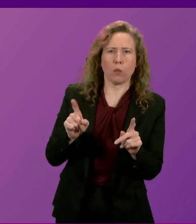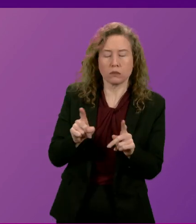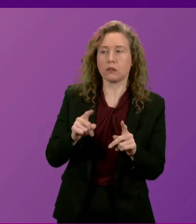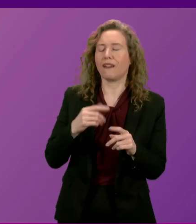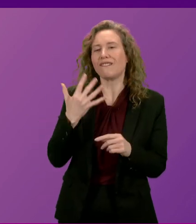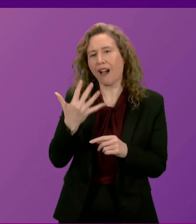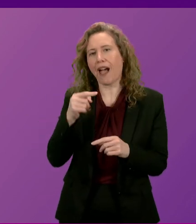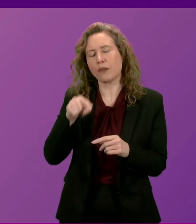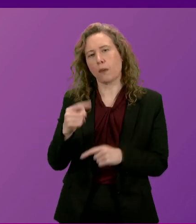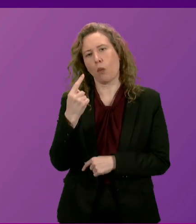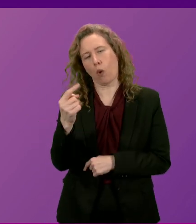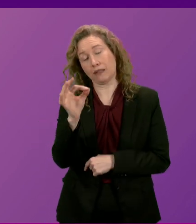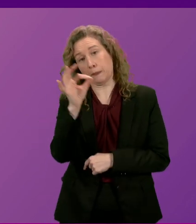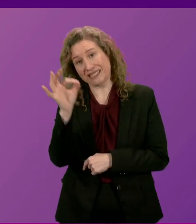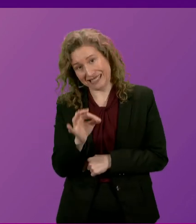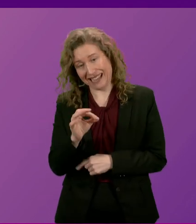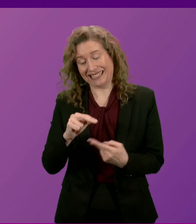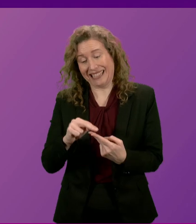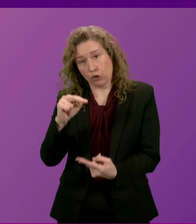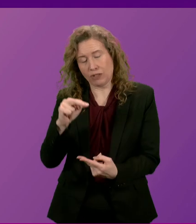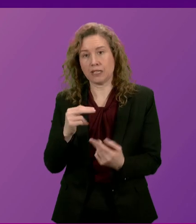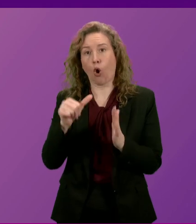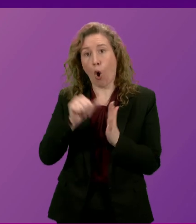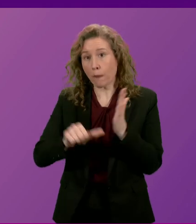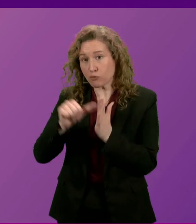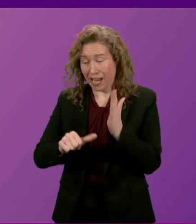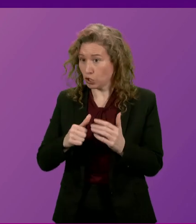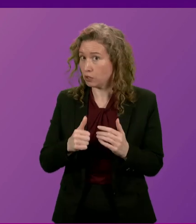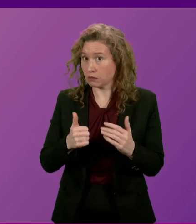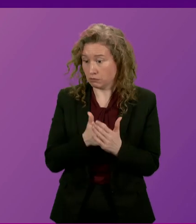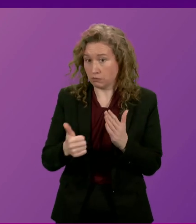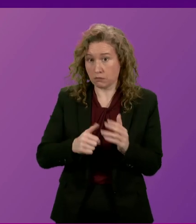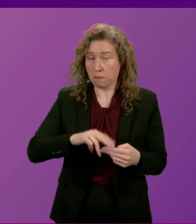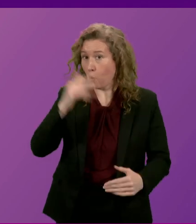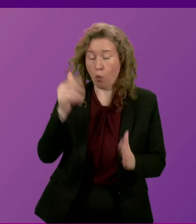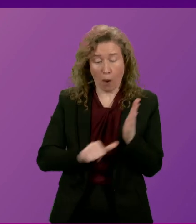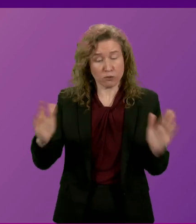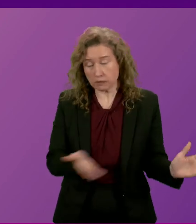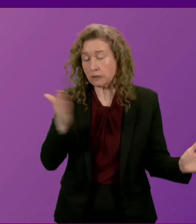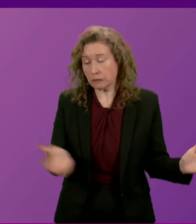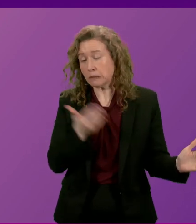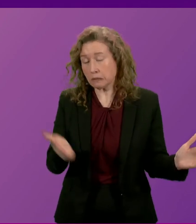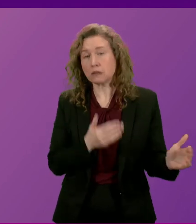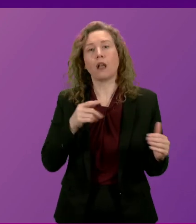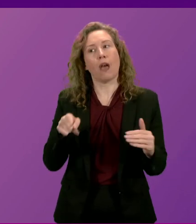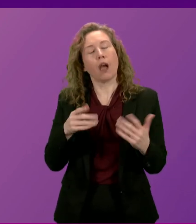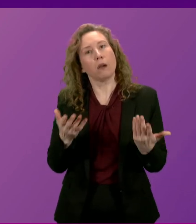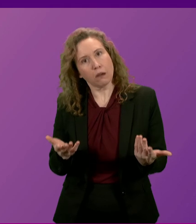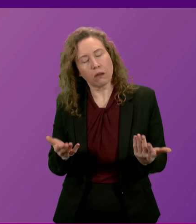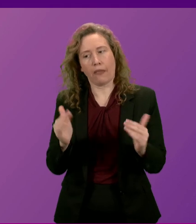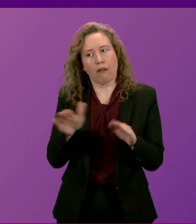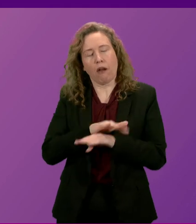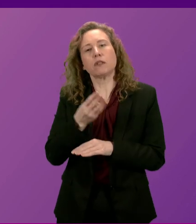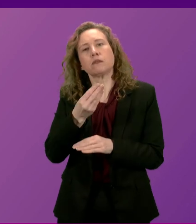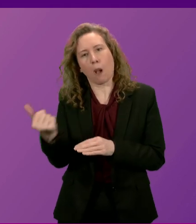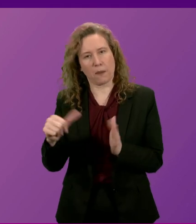a 5.1% increase in the number of operations performed over the last 12 months, which addresses part of the issue that Mr.